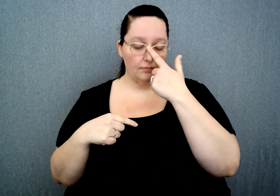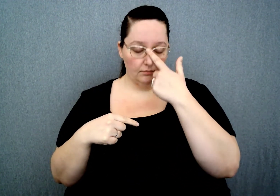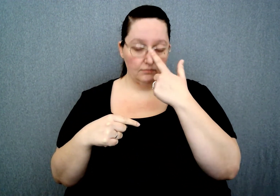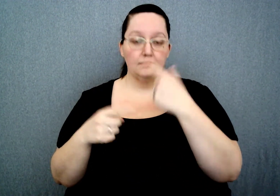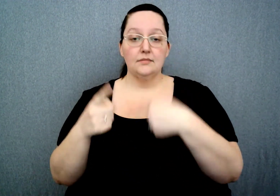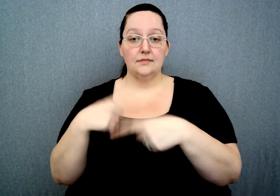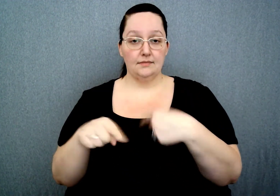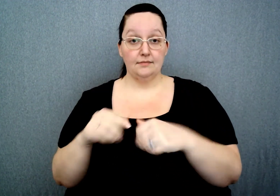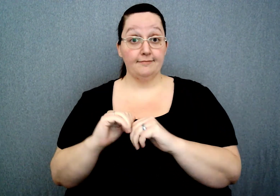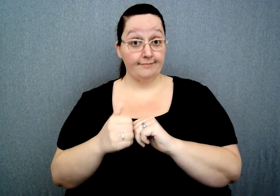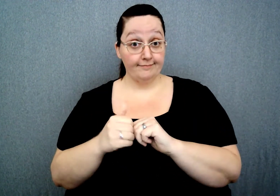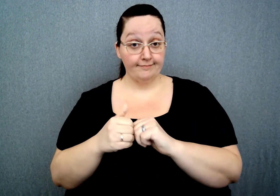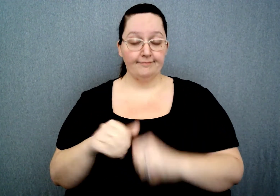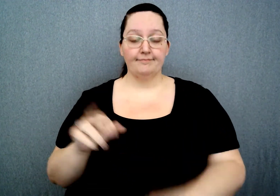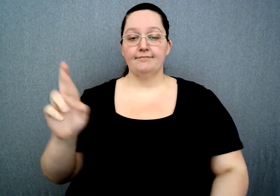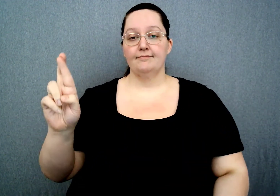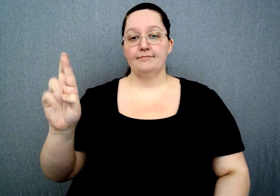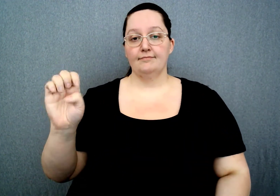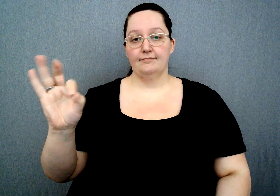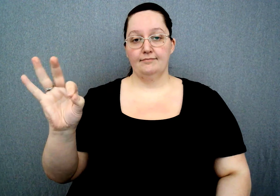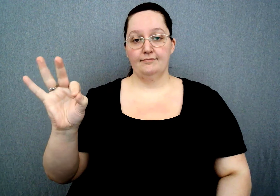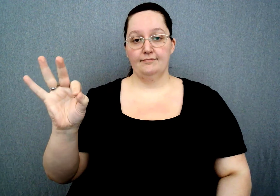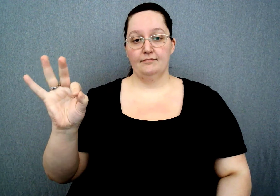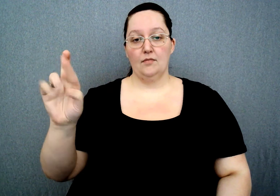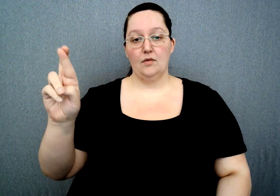sign. You sign REF,